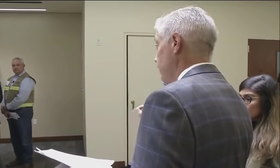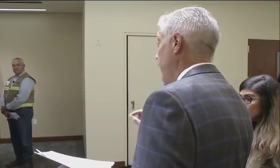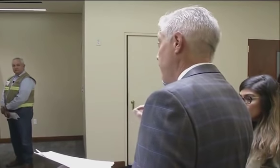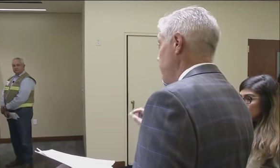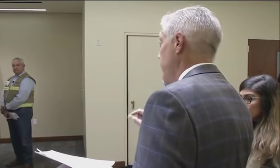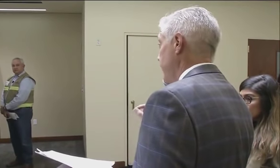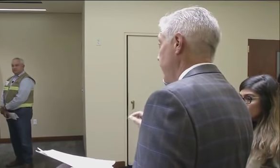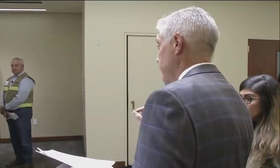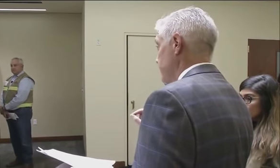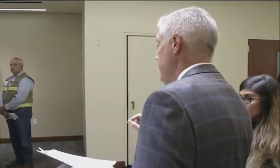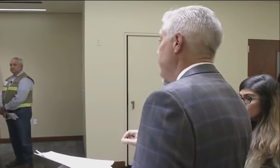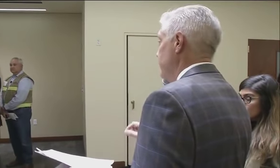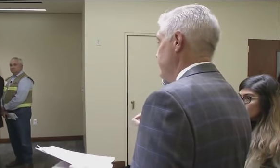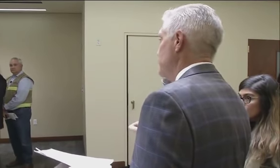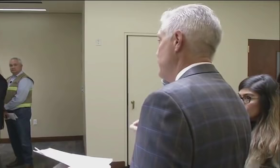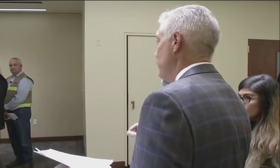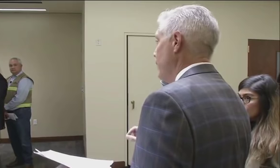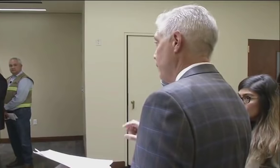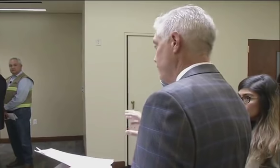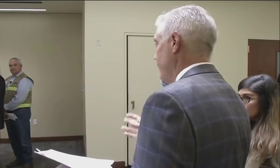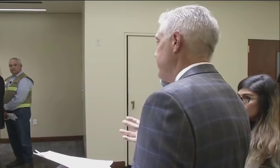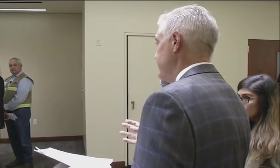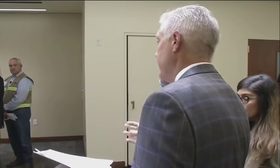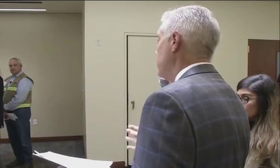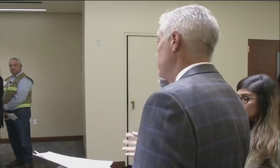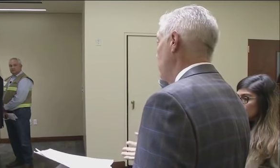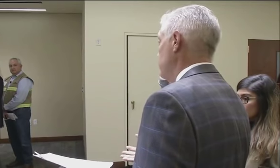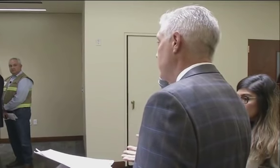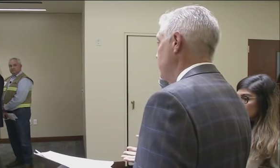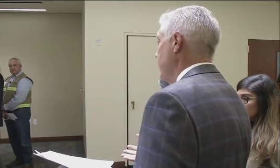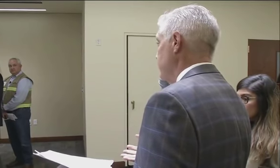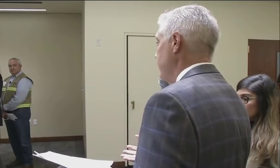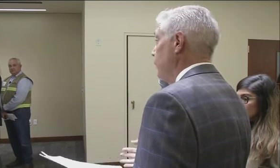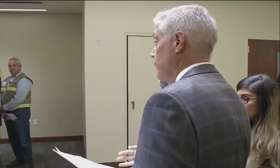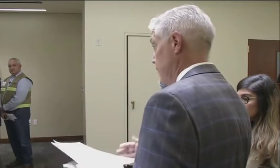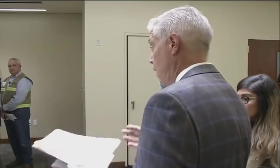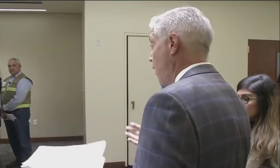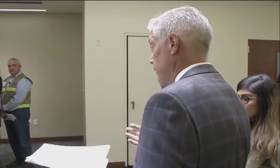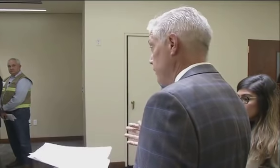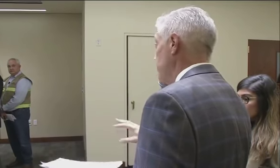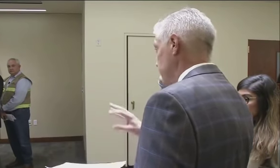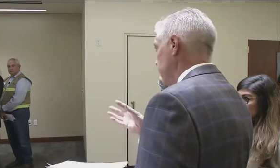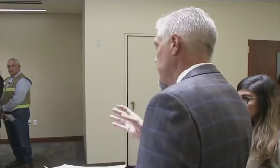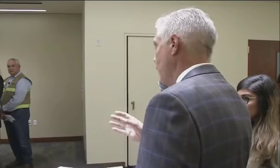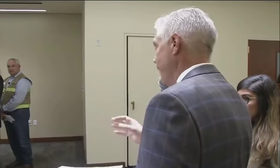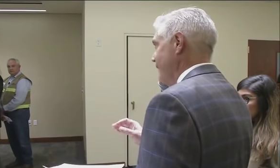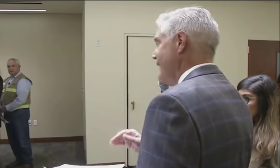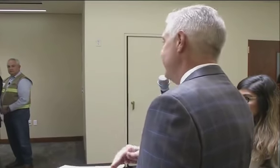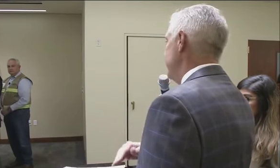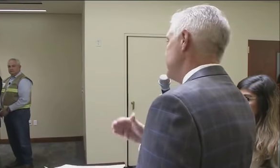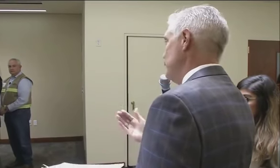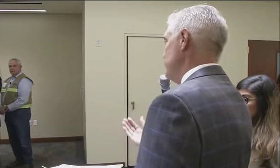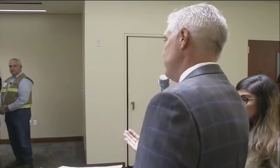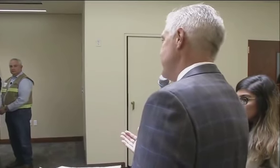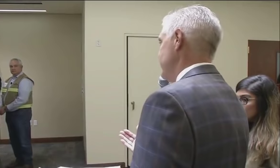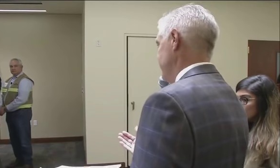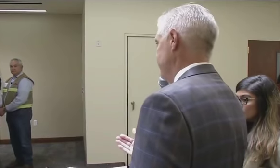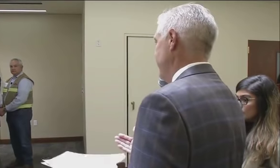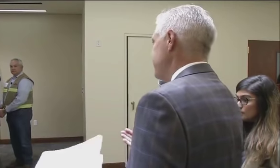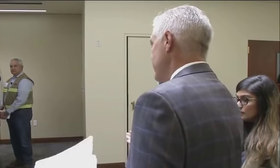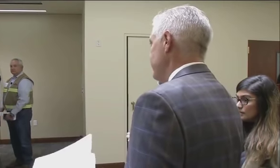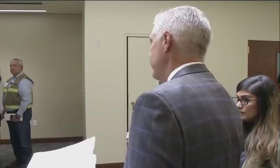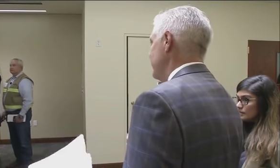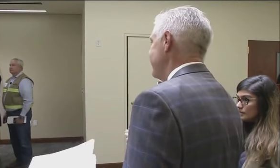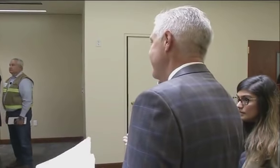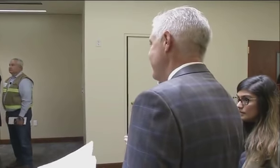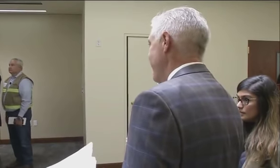in high fire threat areas. This year, we are replacing 100 miles of that with the covered wire. Next year is projected for